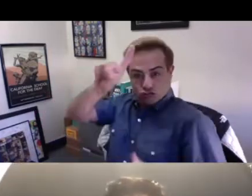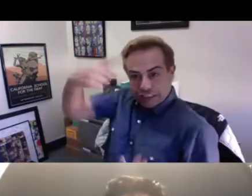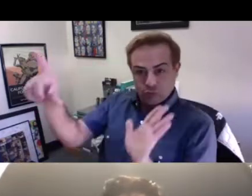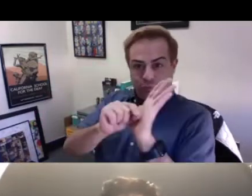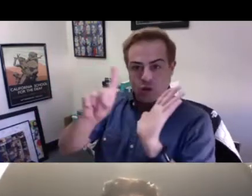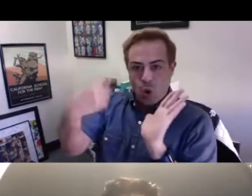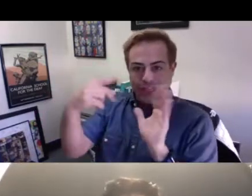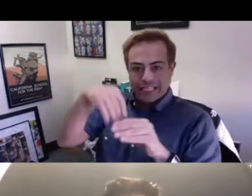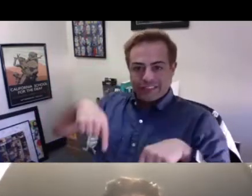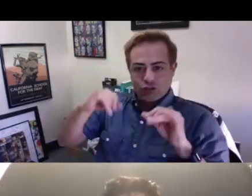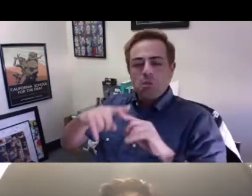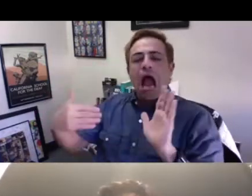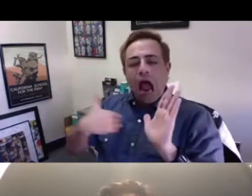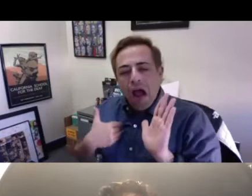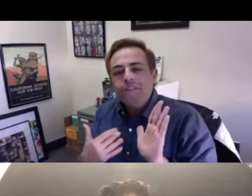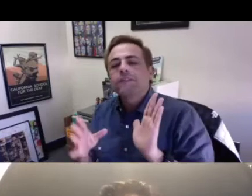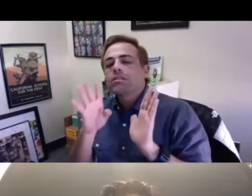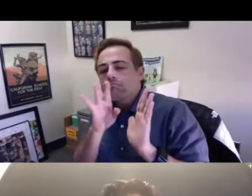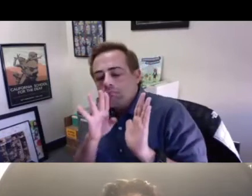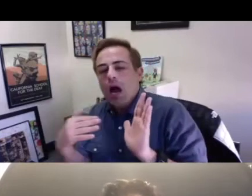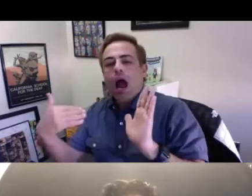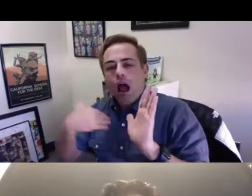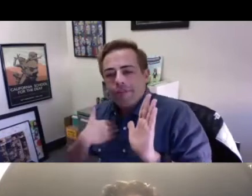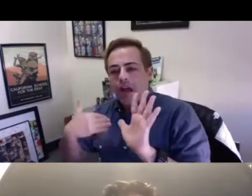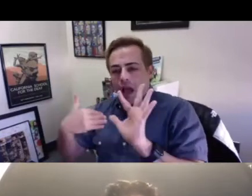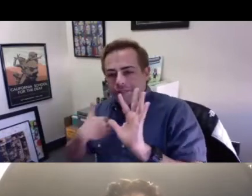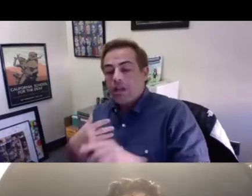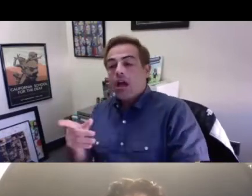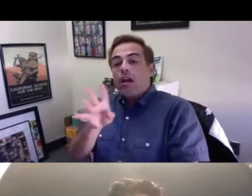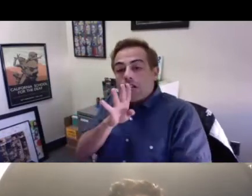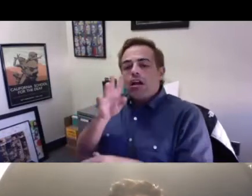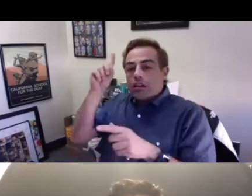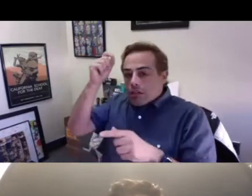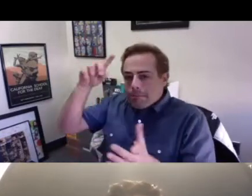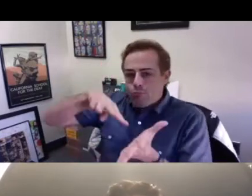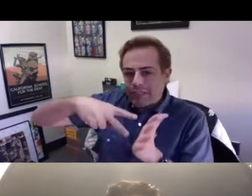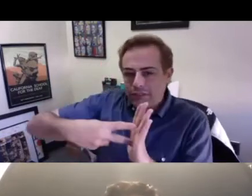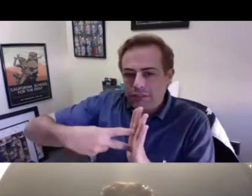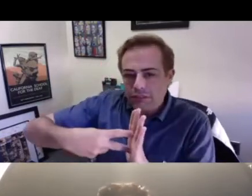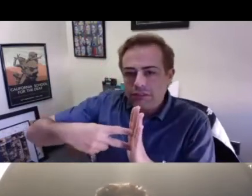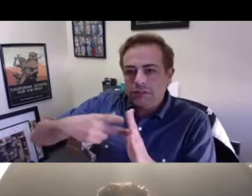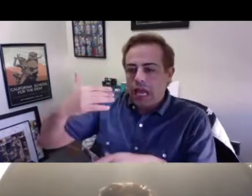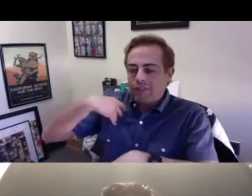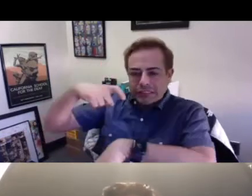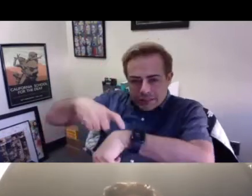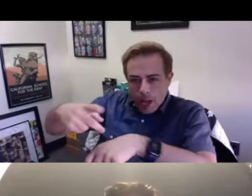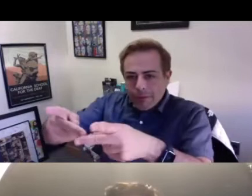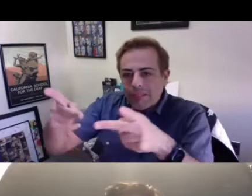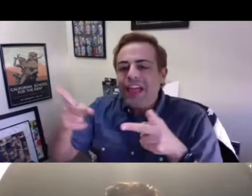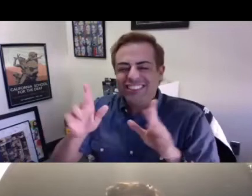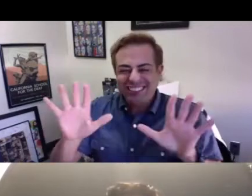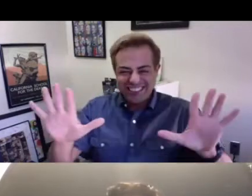English, under English, it's not just print only. There's spoken English, there's print English, there's